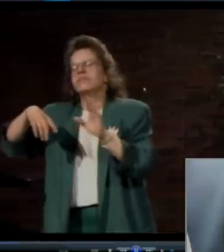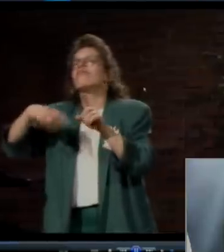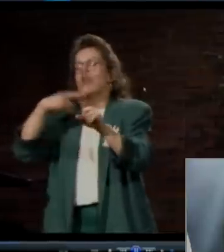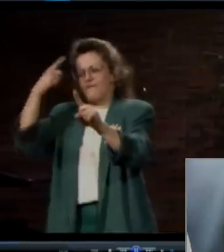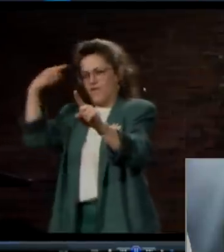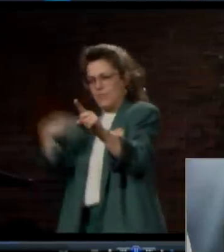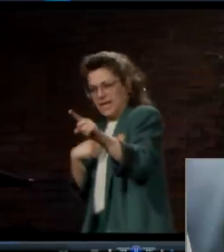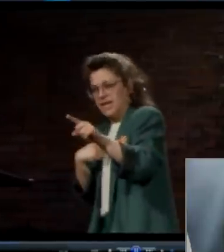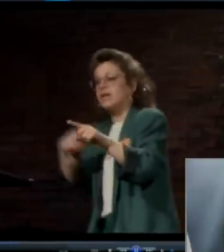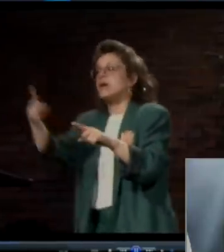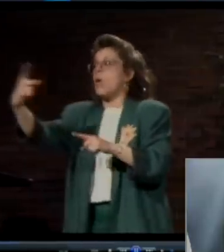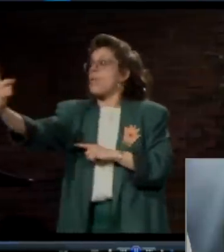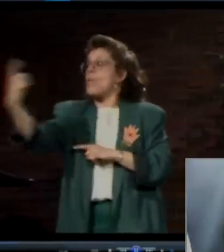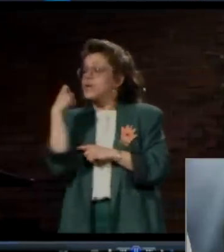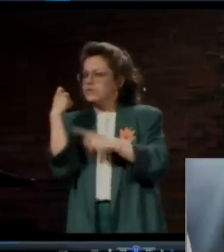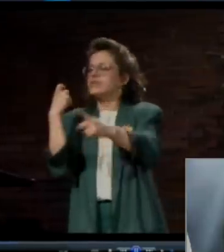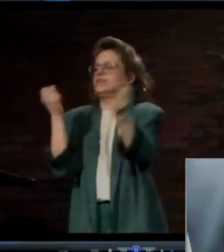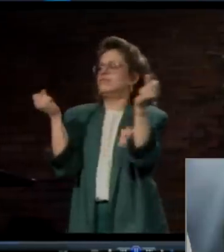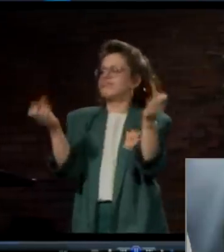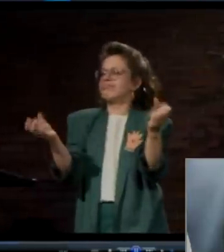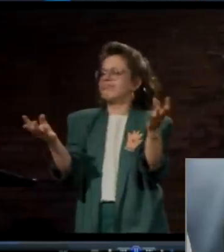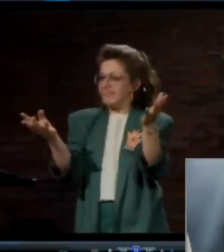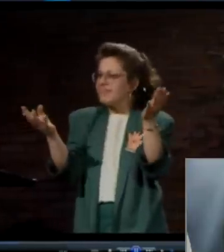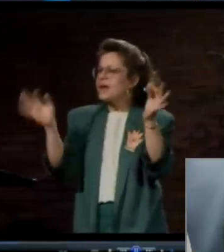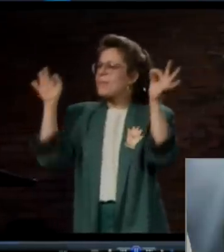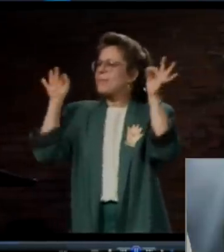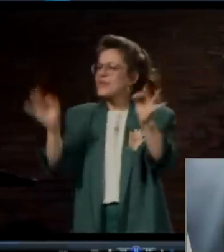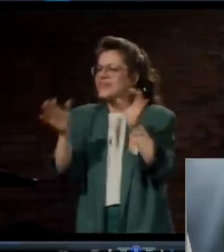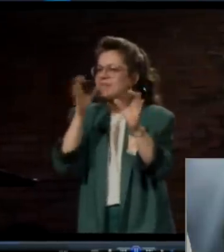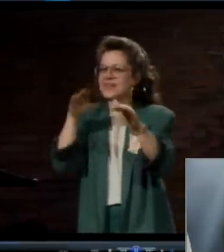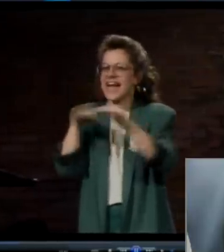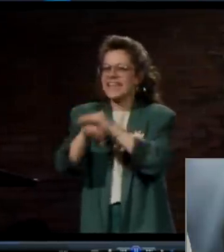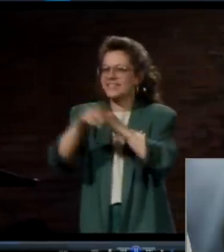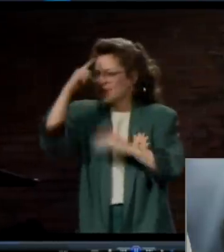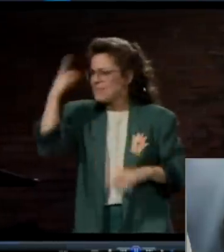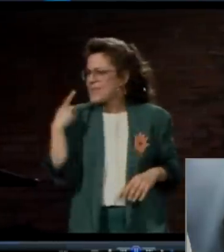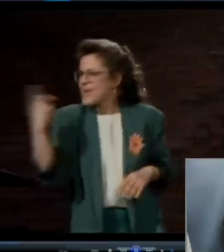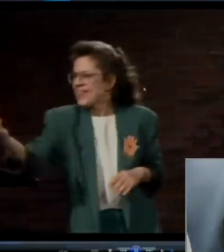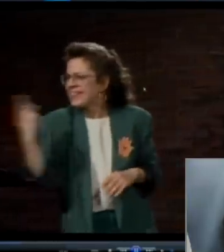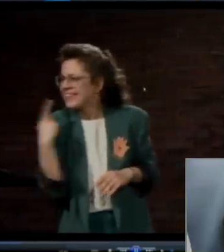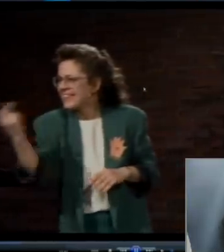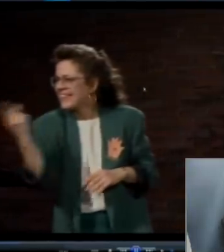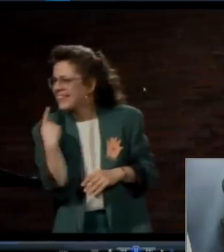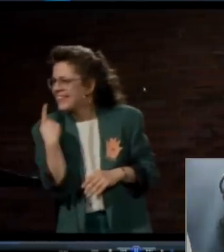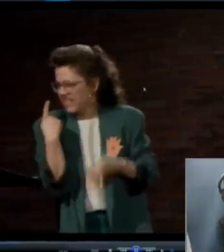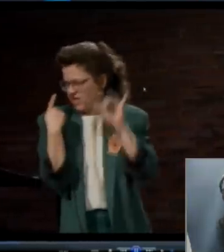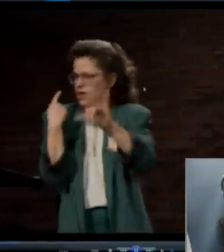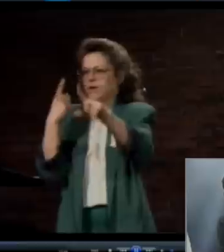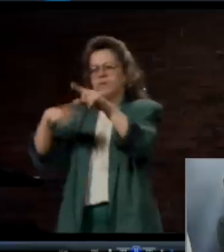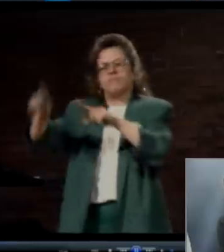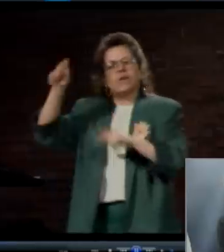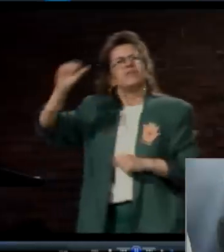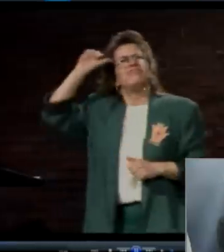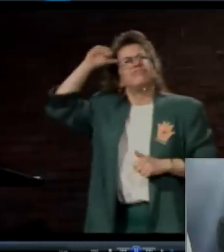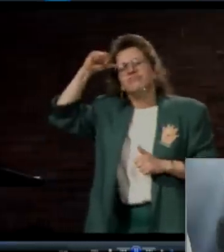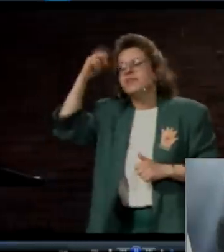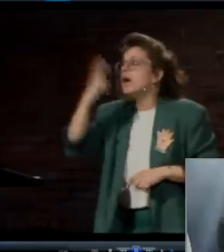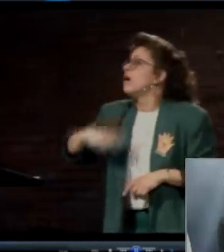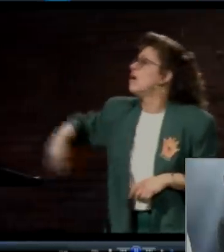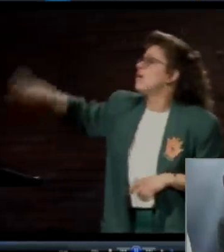also for the hearing audience as well, because the hearing audience does not sign. And so the interpreter